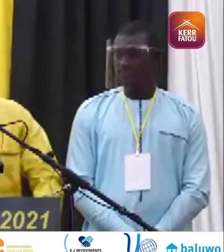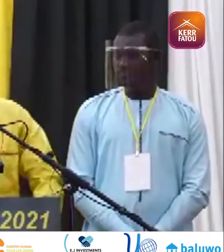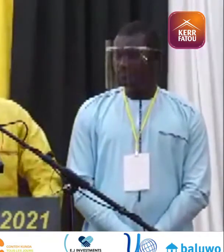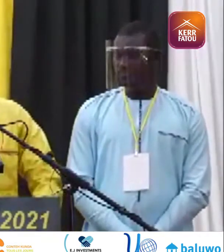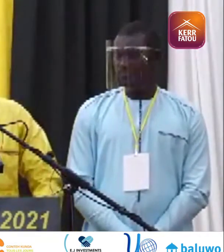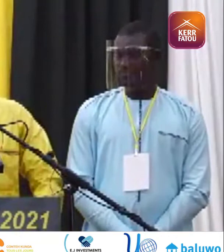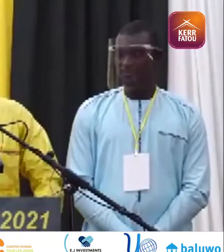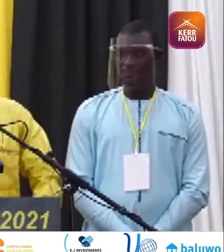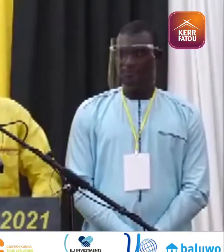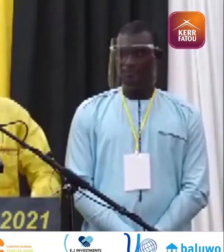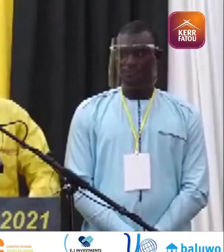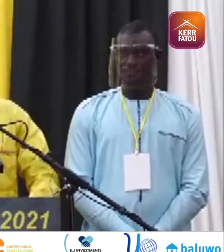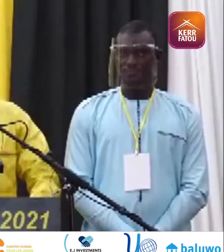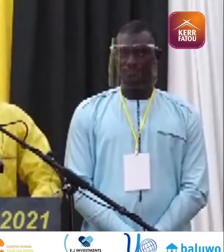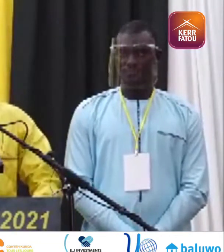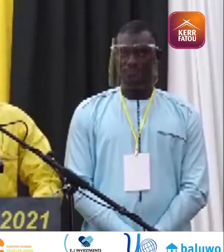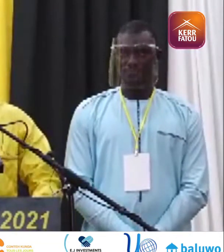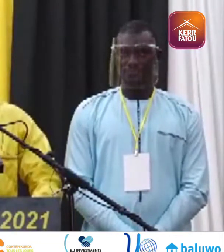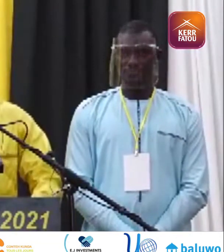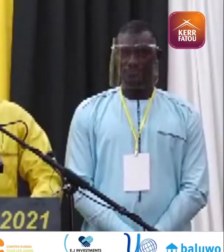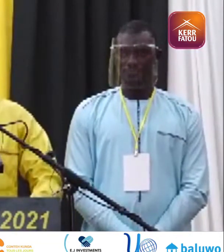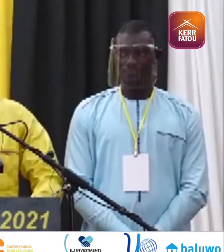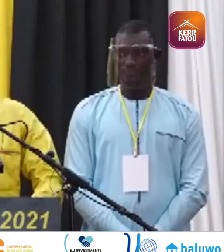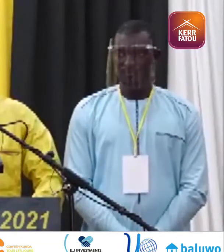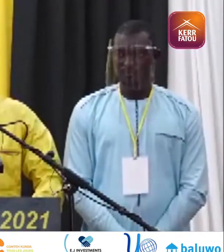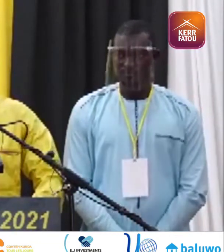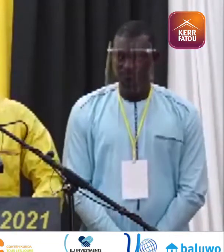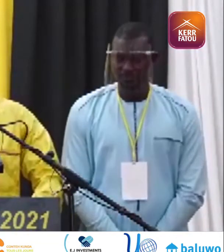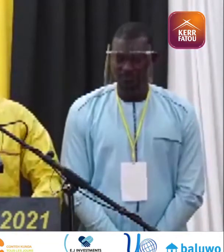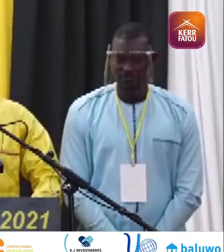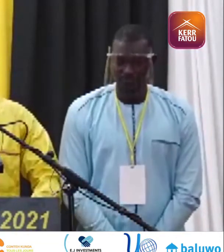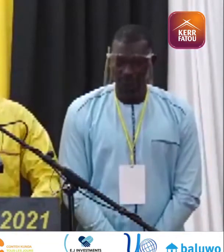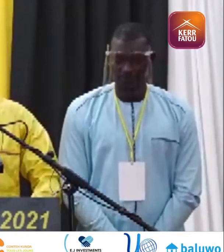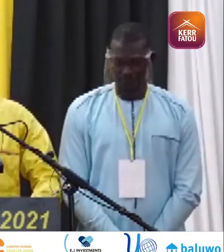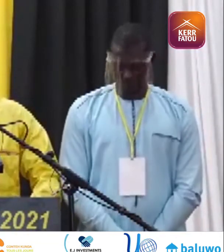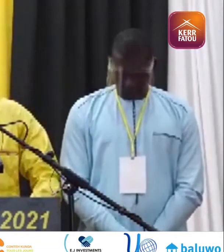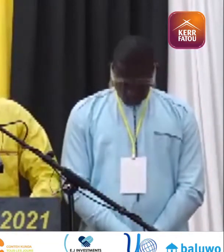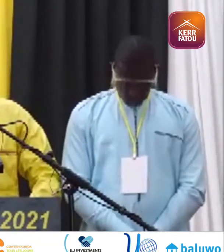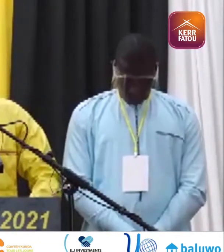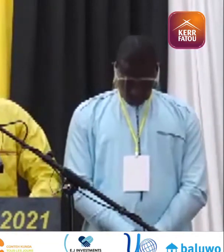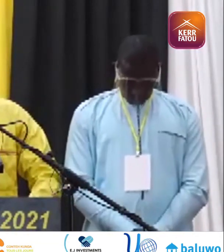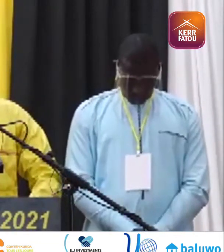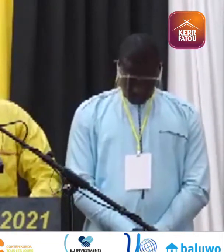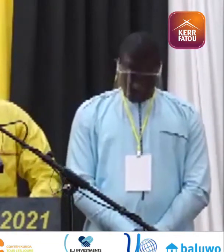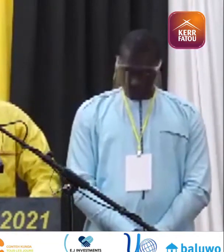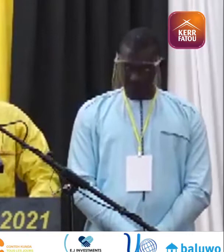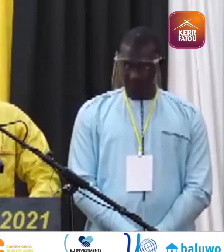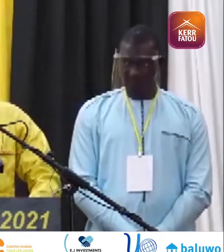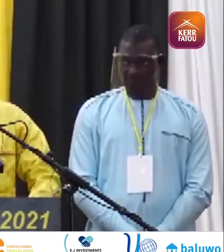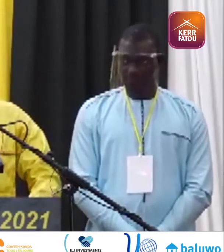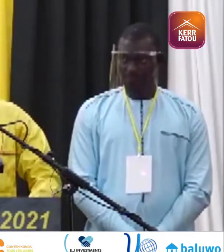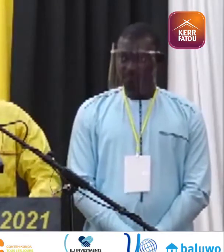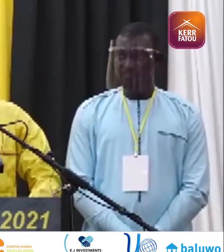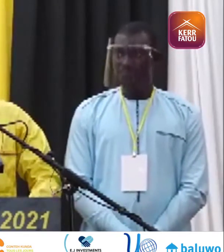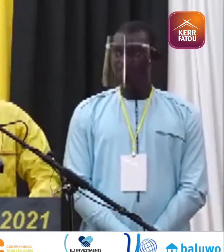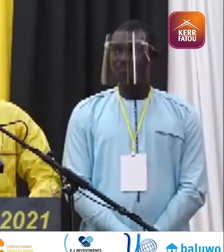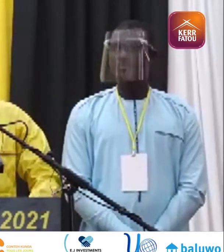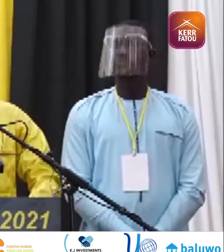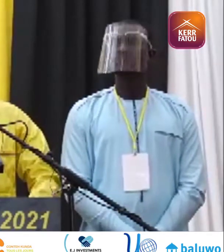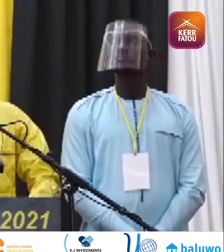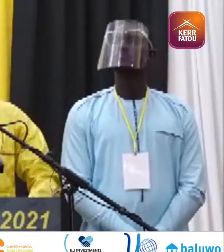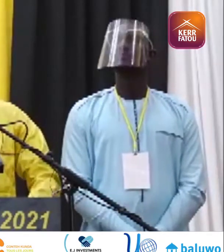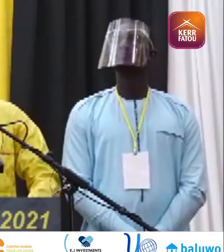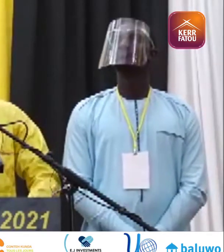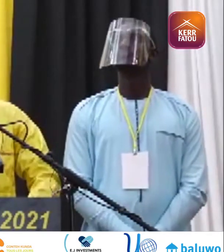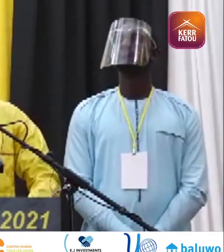I commandiro ke Honorable Amadou Sané wale bina ka itandiro ke ka bankero ke kuala min